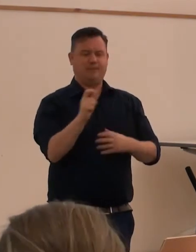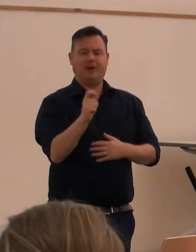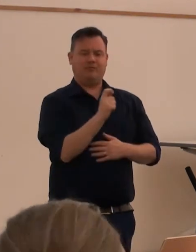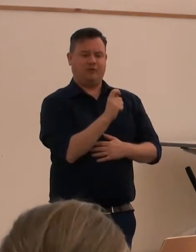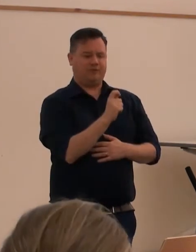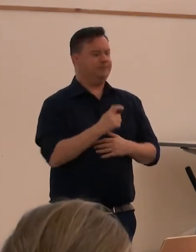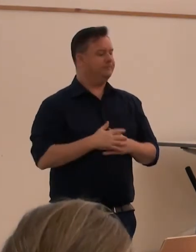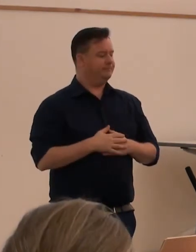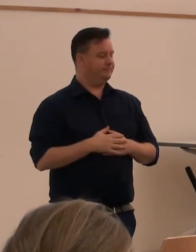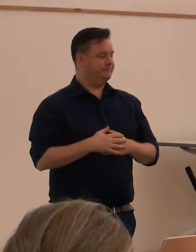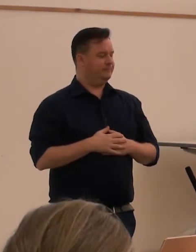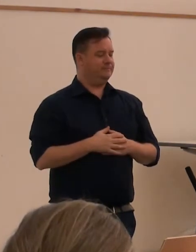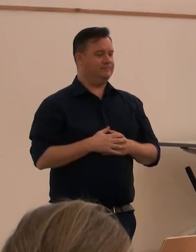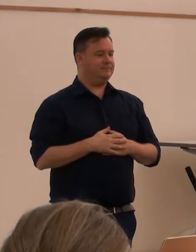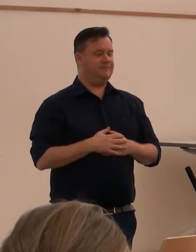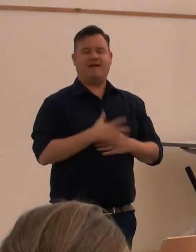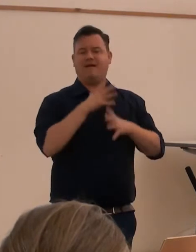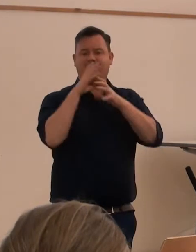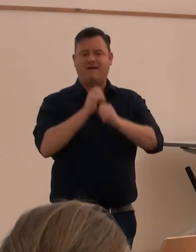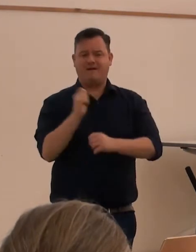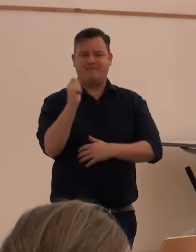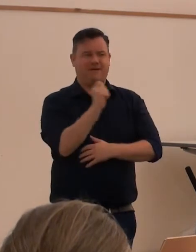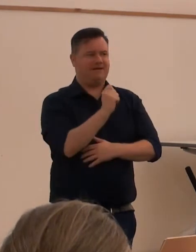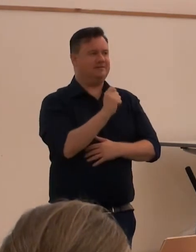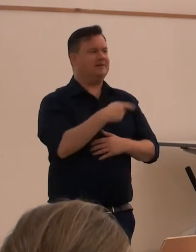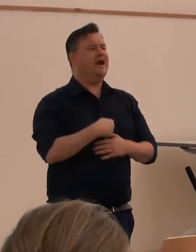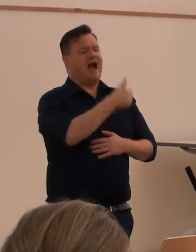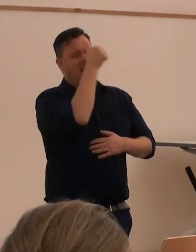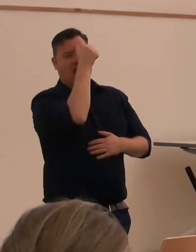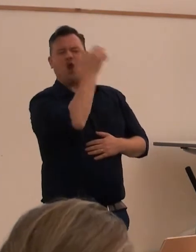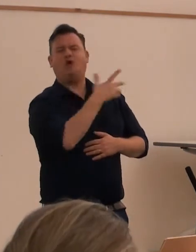glasses. Sorry. I hate talking into the microphone. Yeah, I know, just do it.